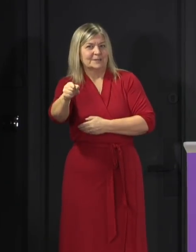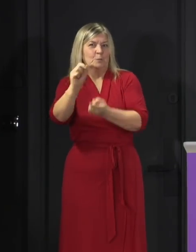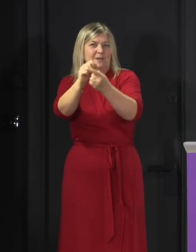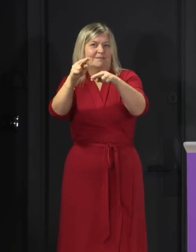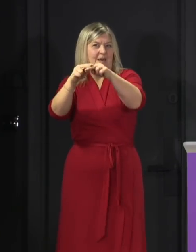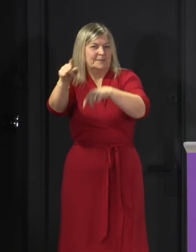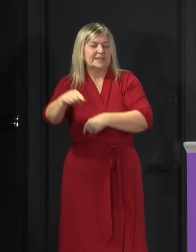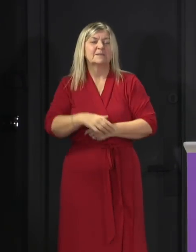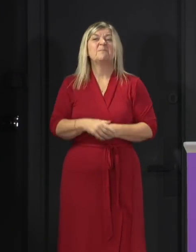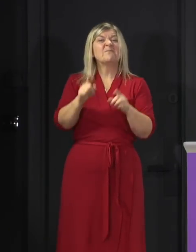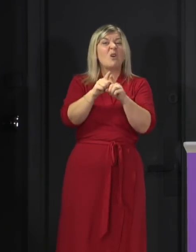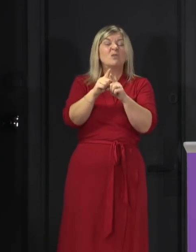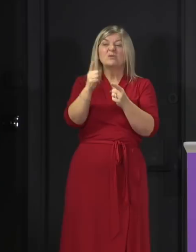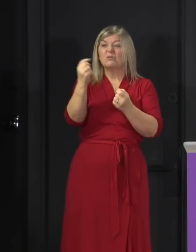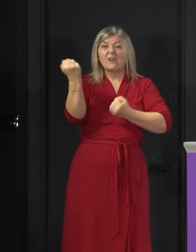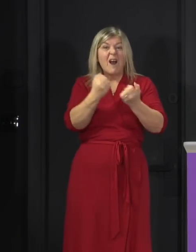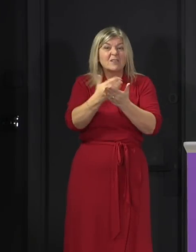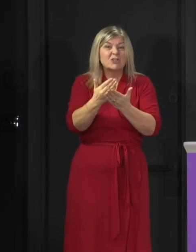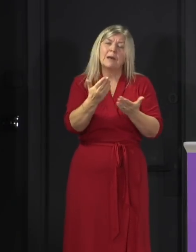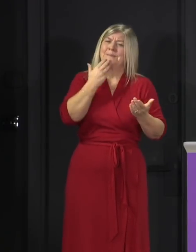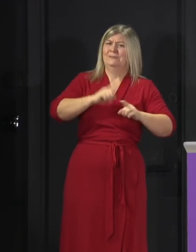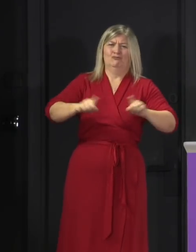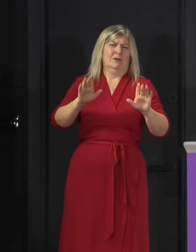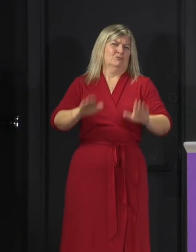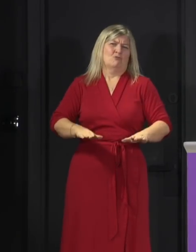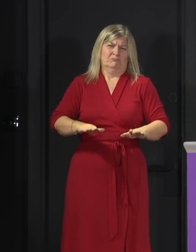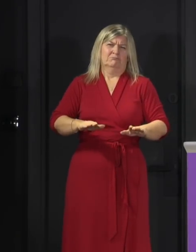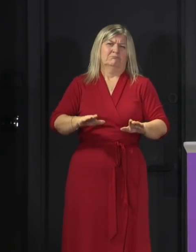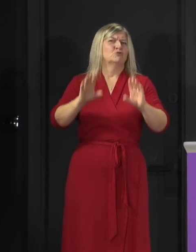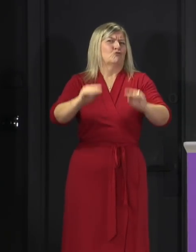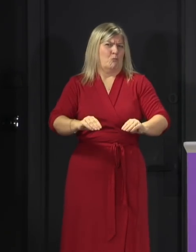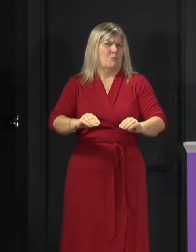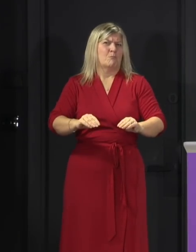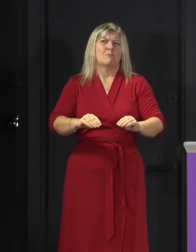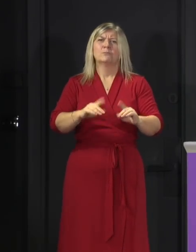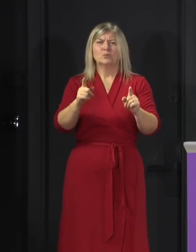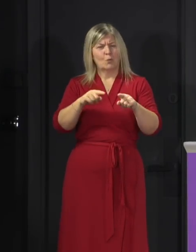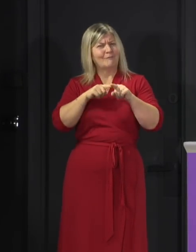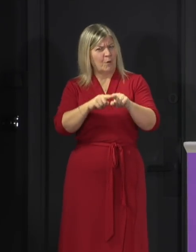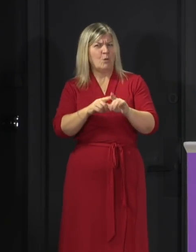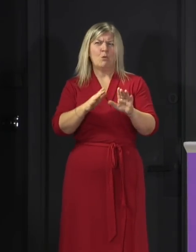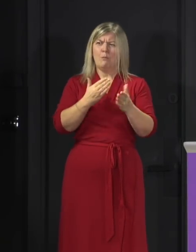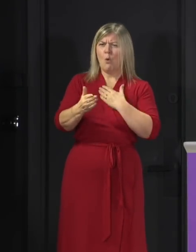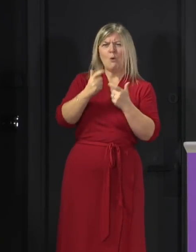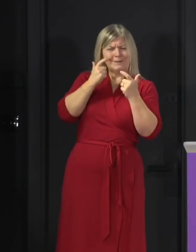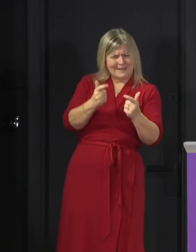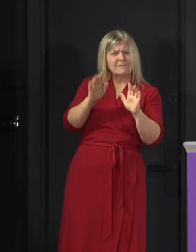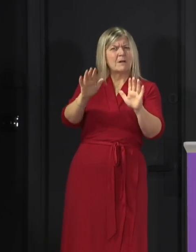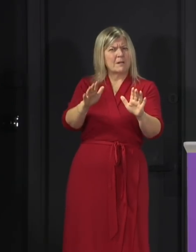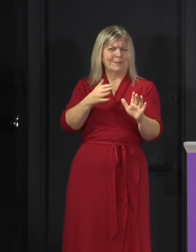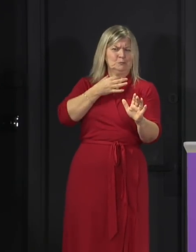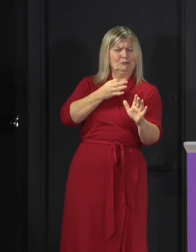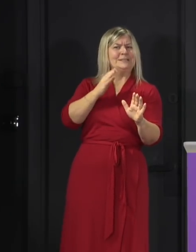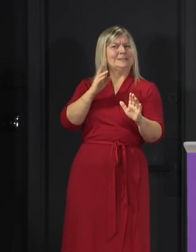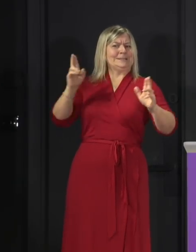do it over the next couple of weeks in particular. By doing all of that, by taking precautions to cut down